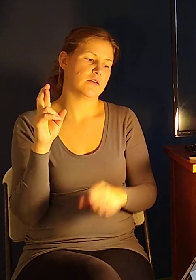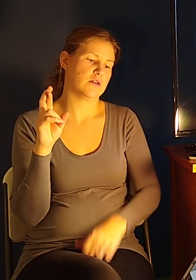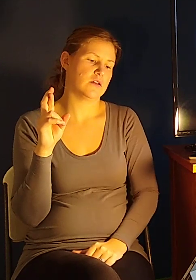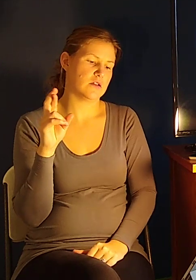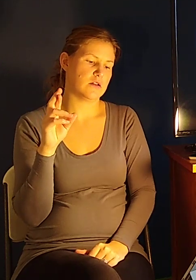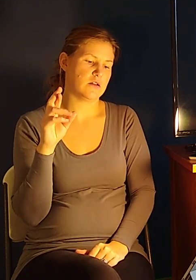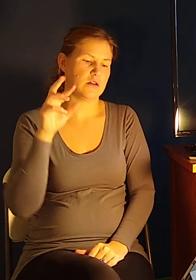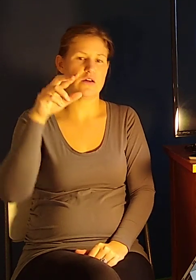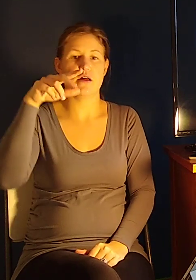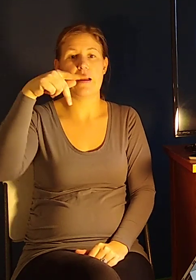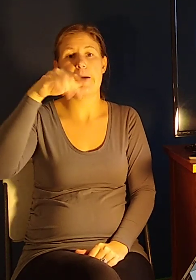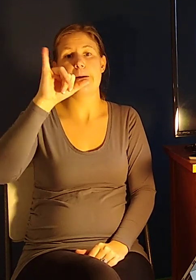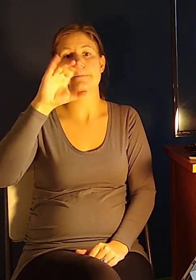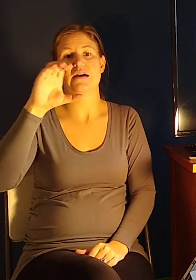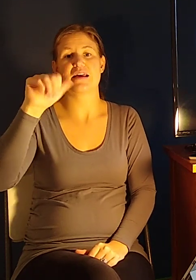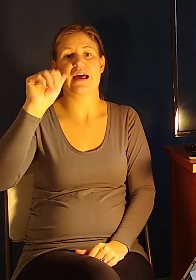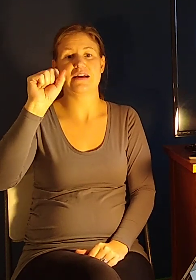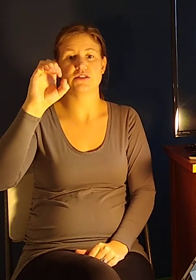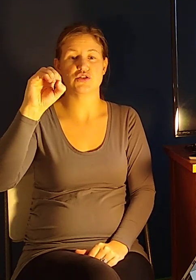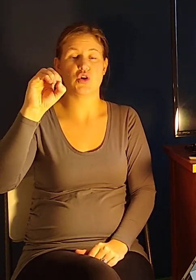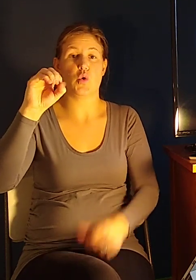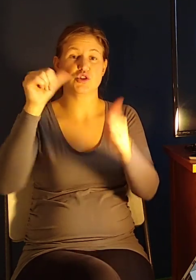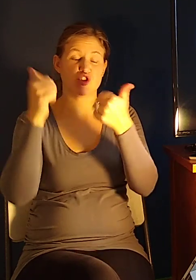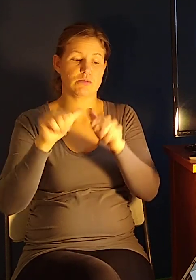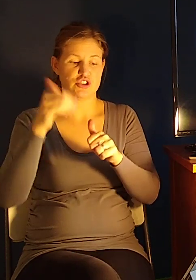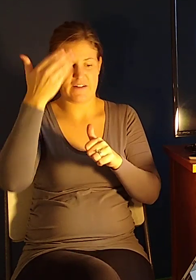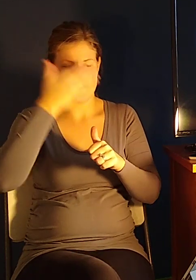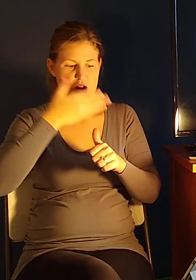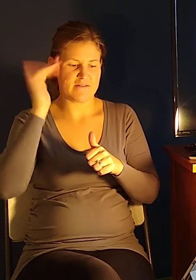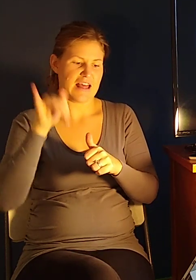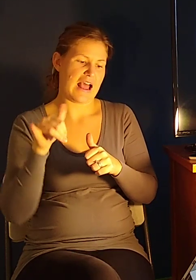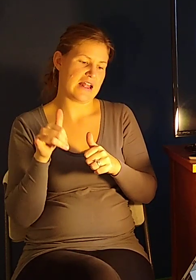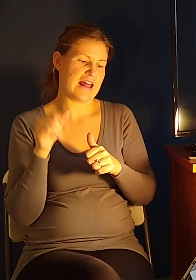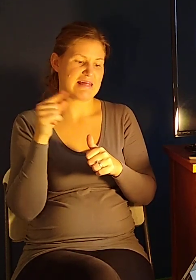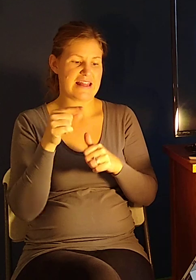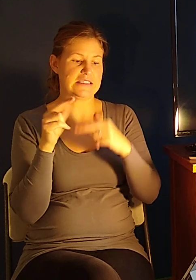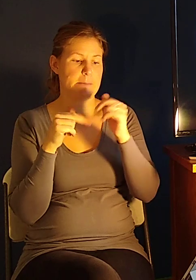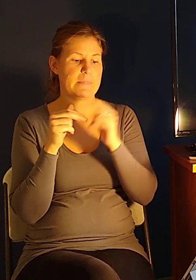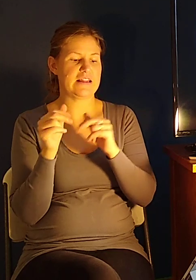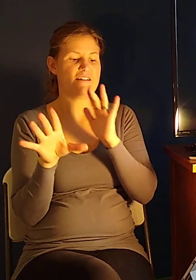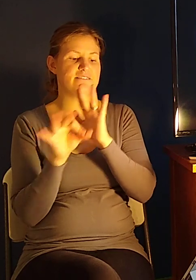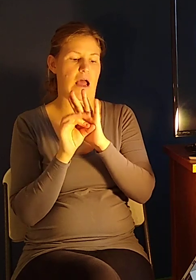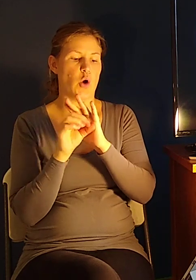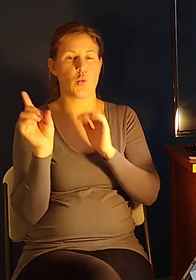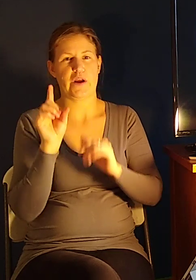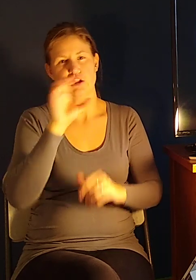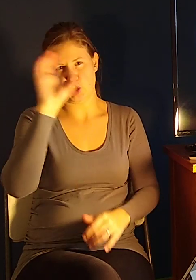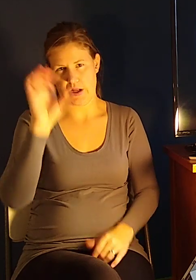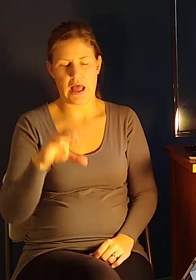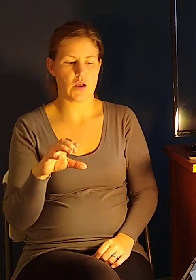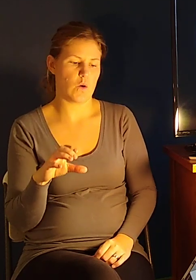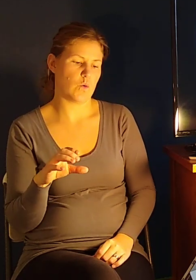the Picasso sculptures in front of it, and this building is located in Chicago, you'll note that